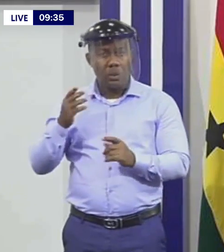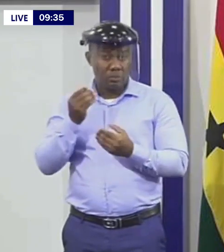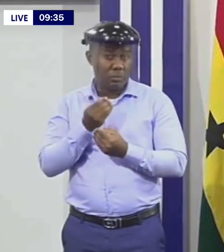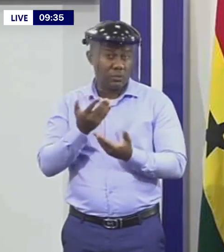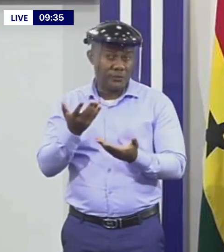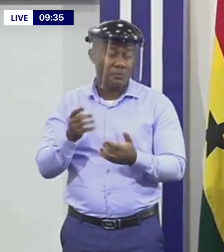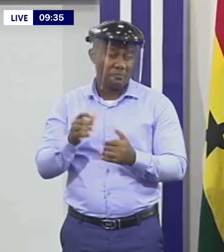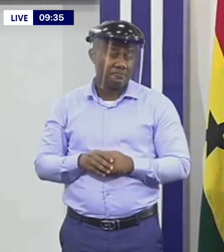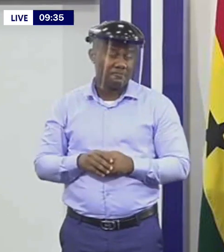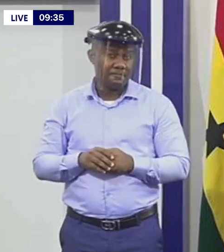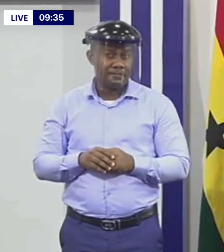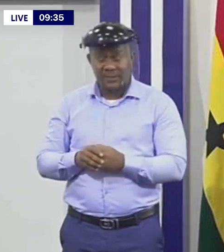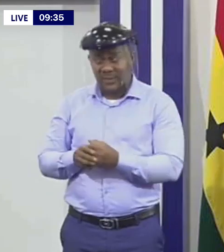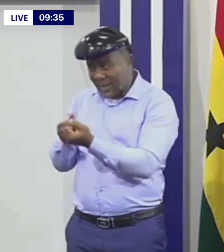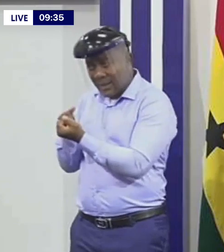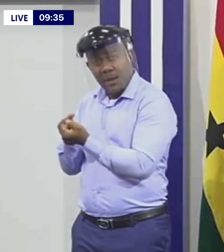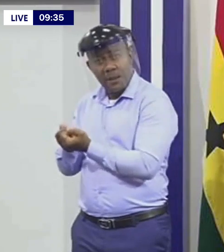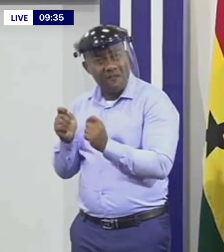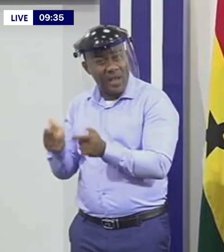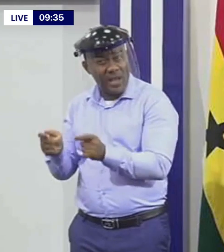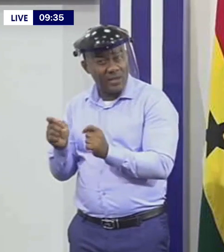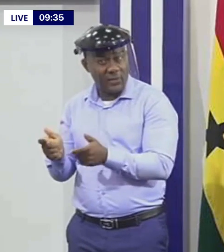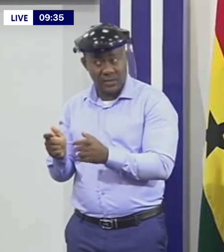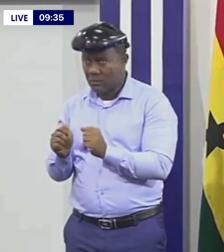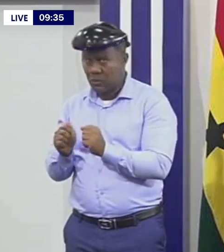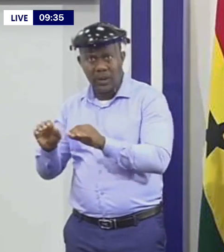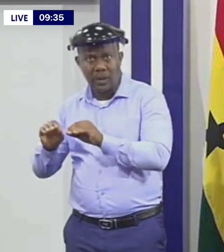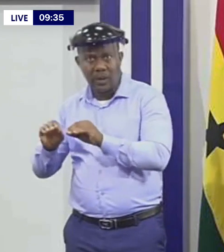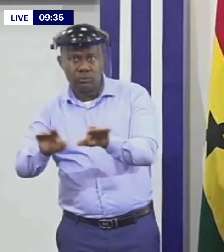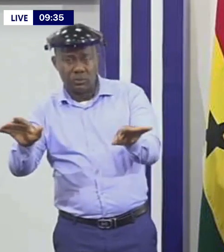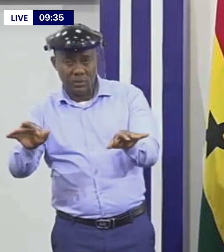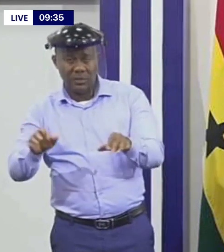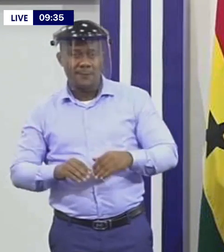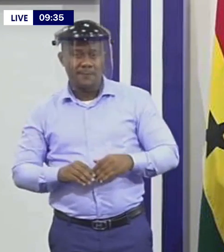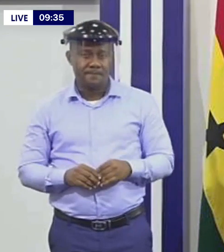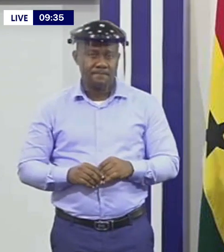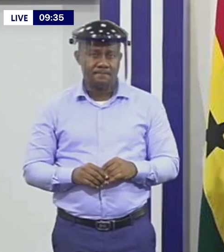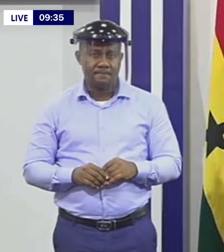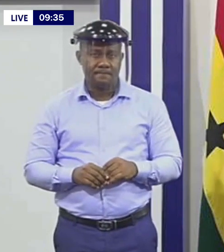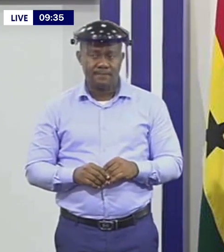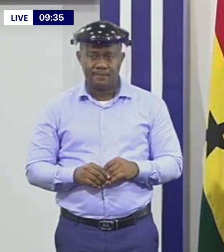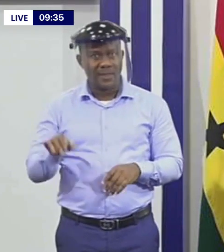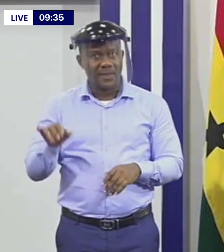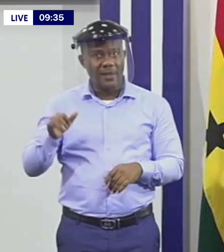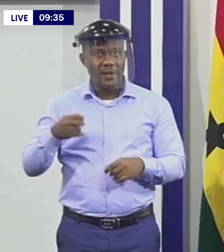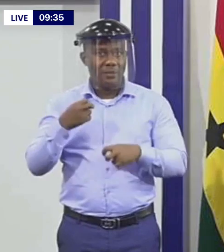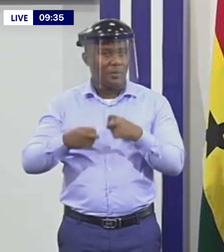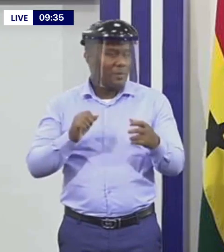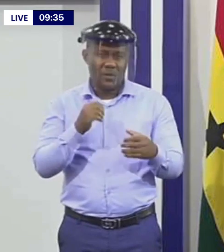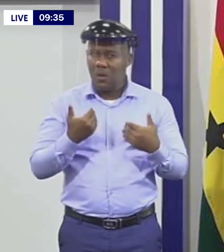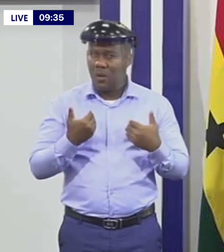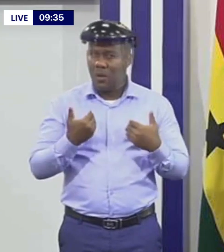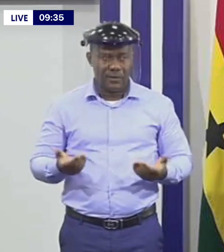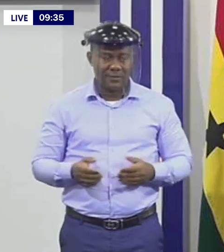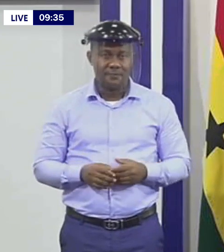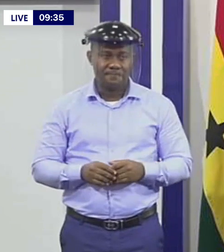and they get the needed support without transmitting the germ through health service delivery? We have not had any instance